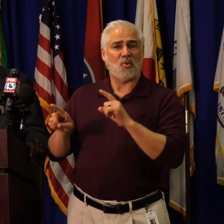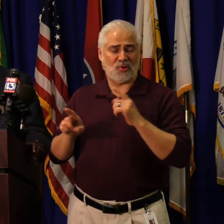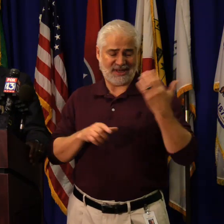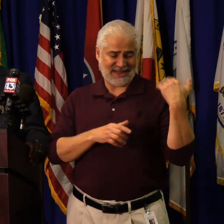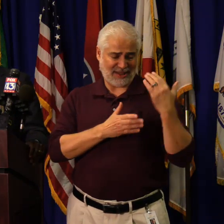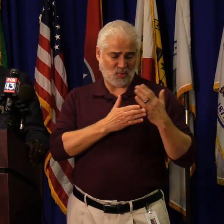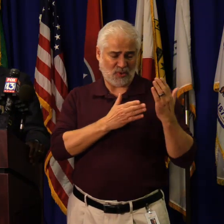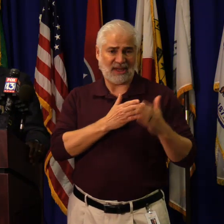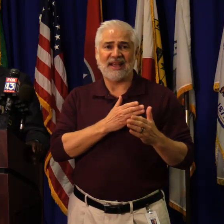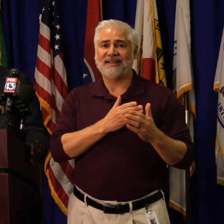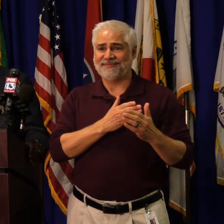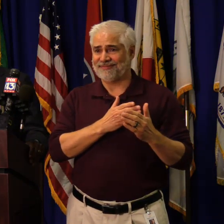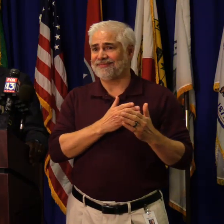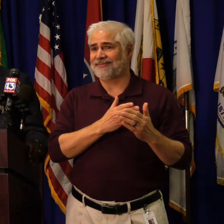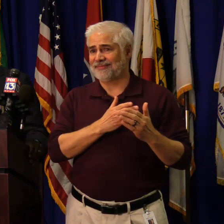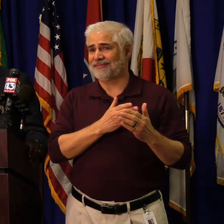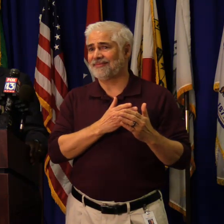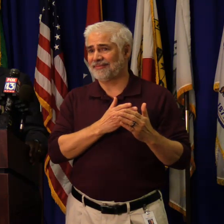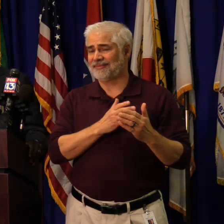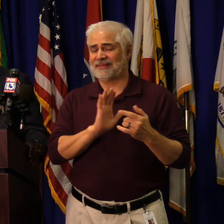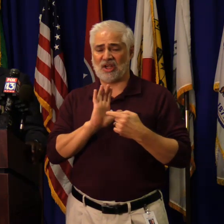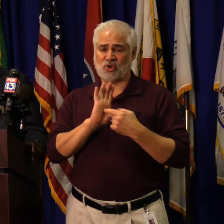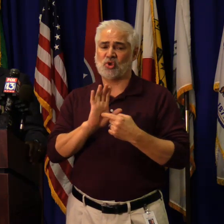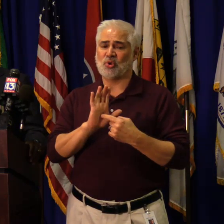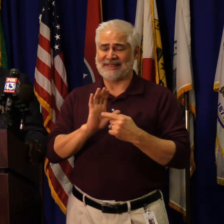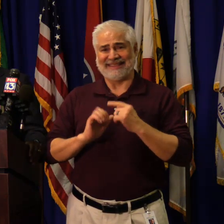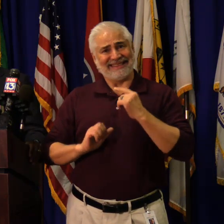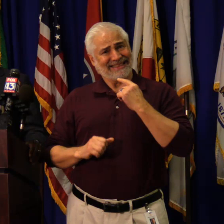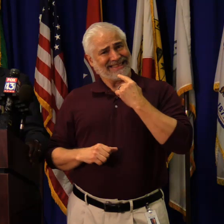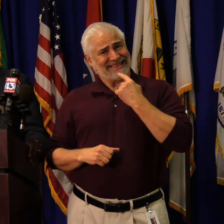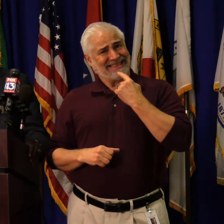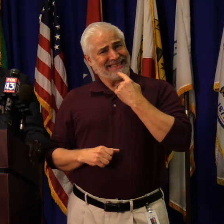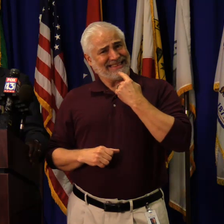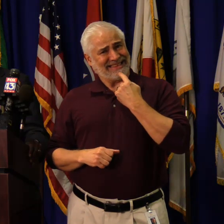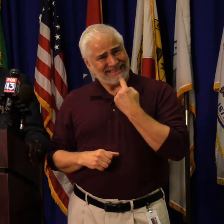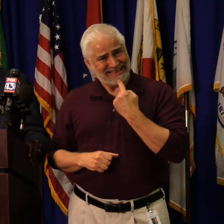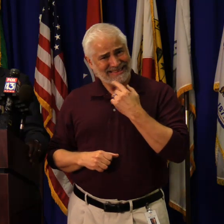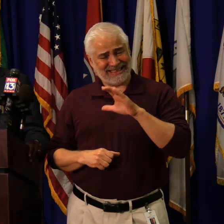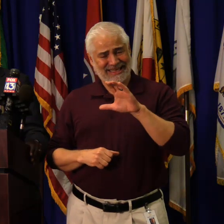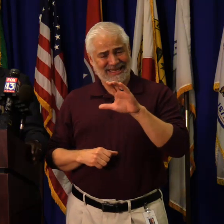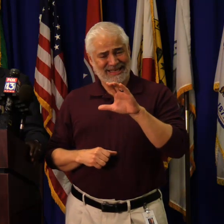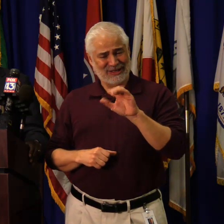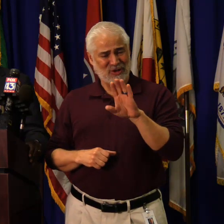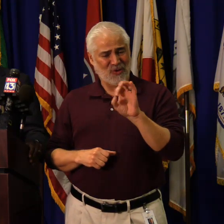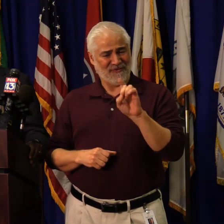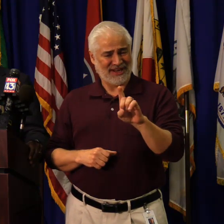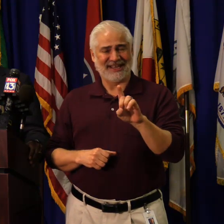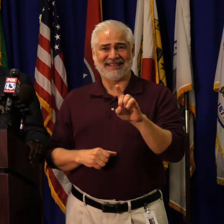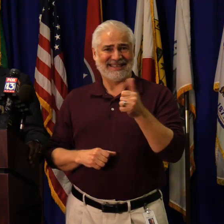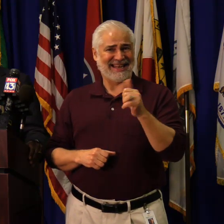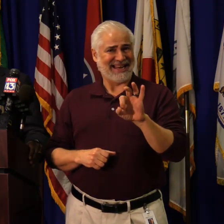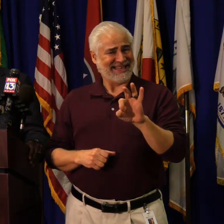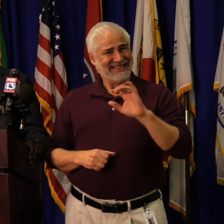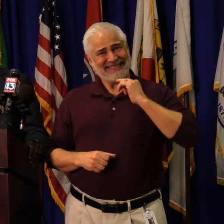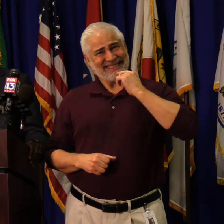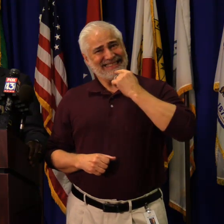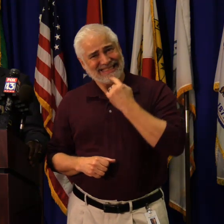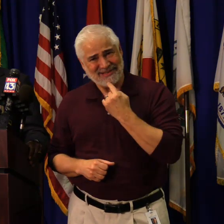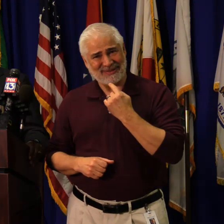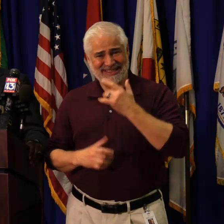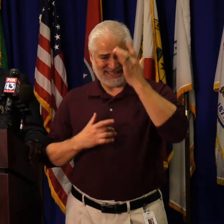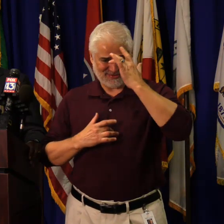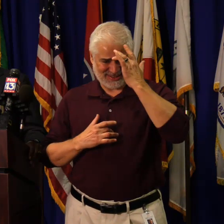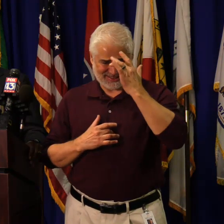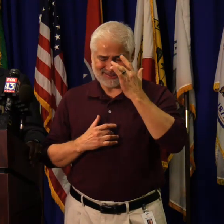the weekend. I believe that it shows how serious the novel coronavirus is, and that we have to continue to